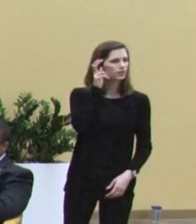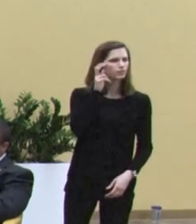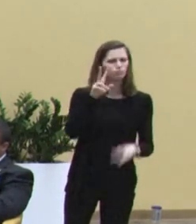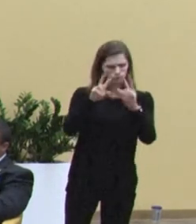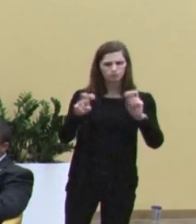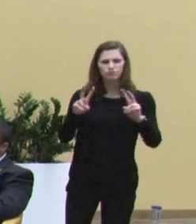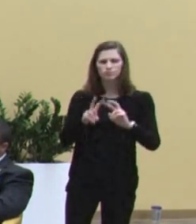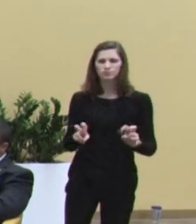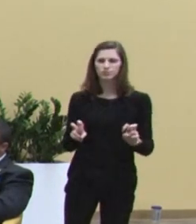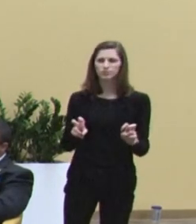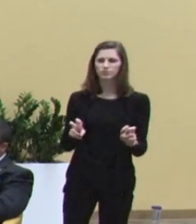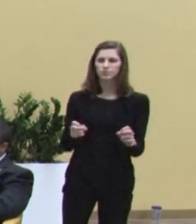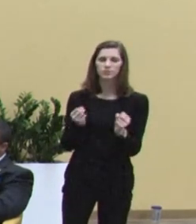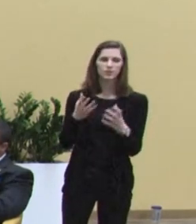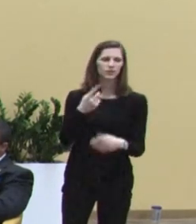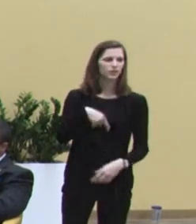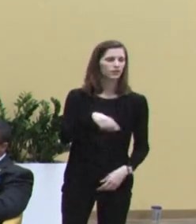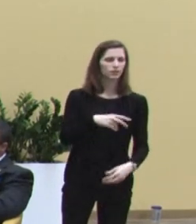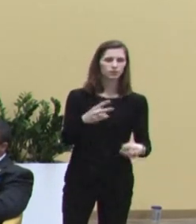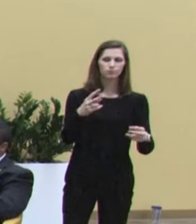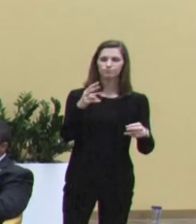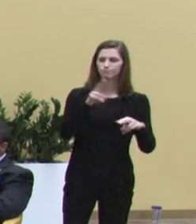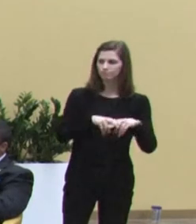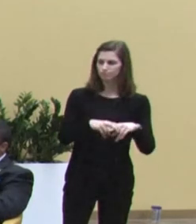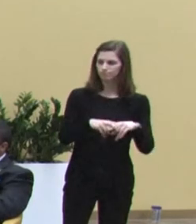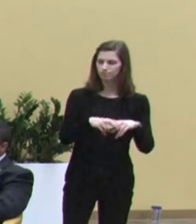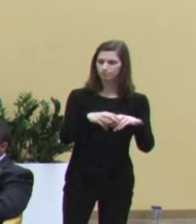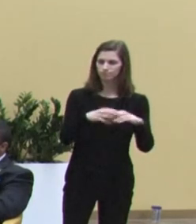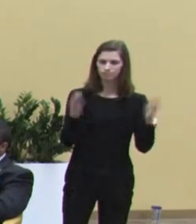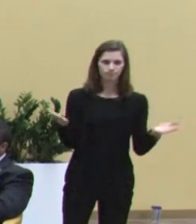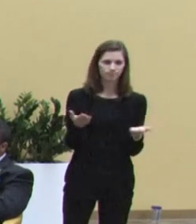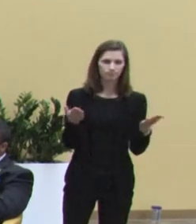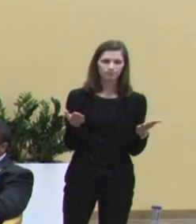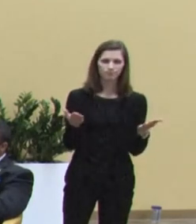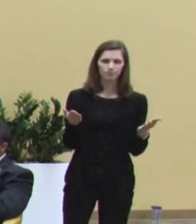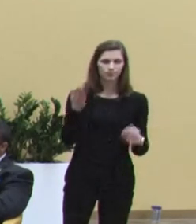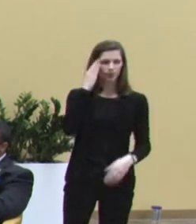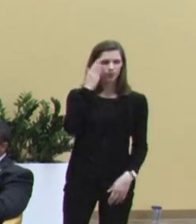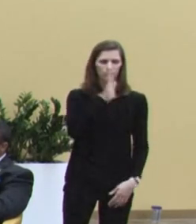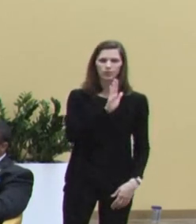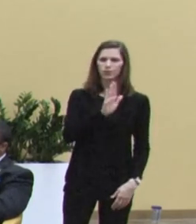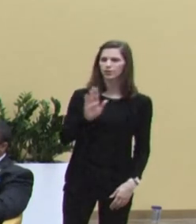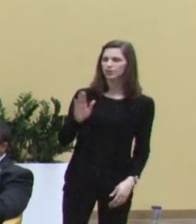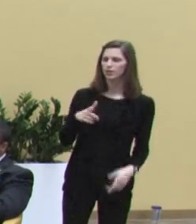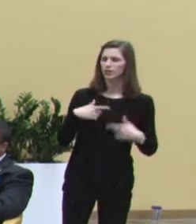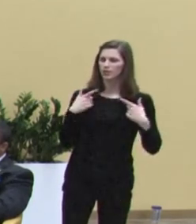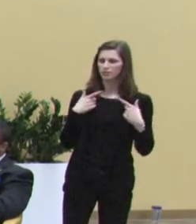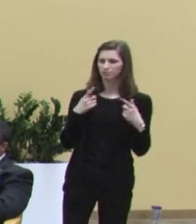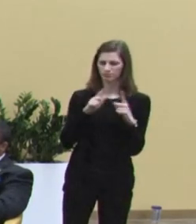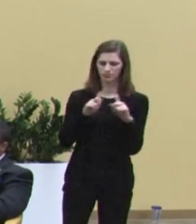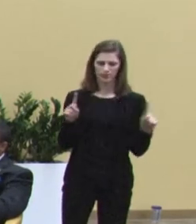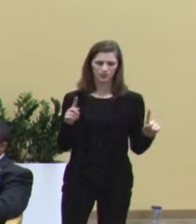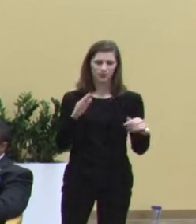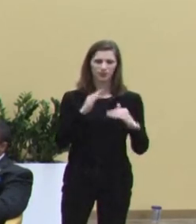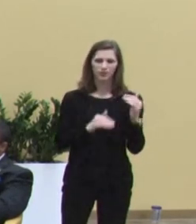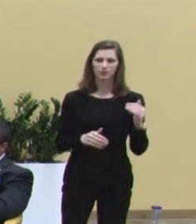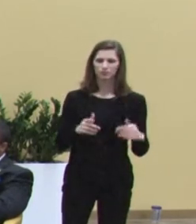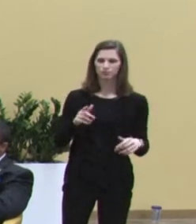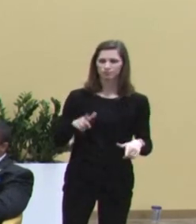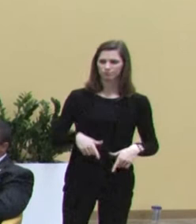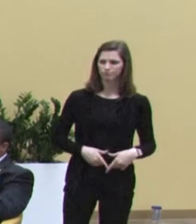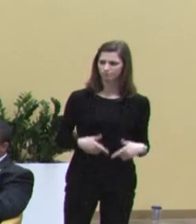the life you lead is very much different than the life that is described as